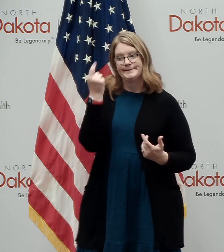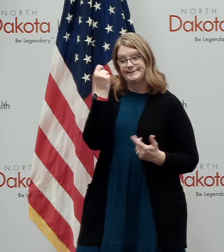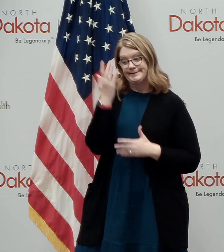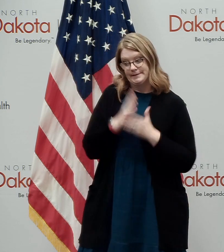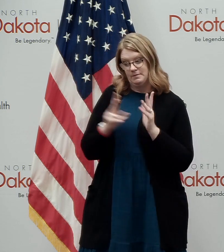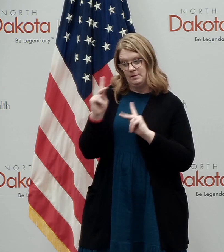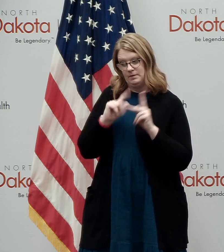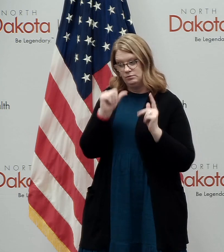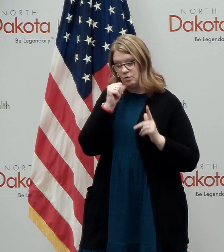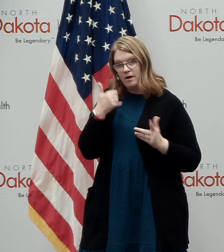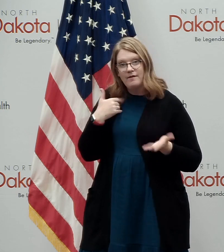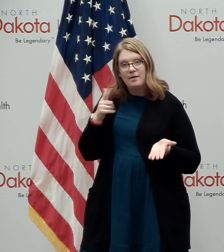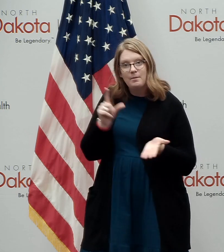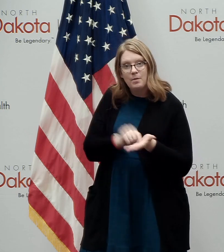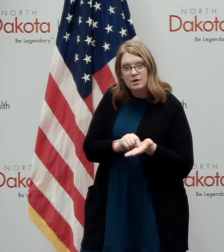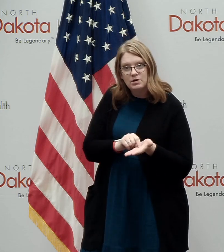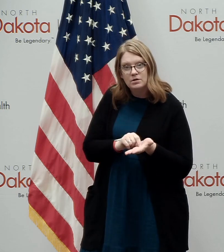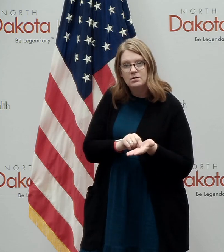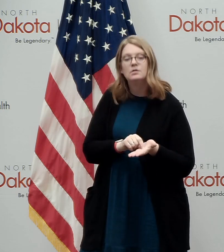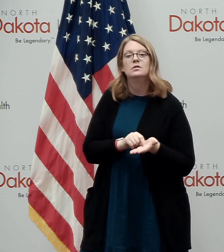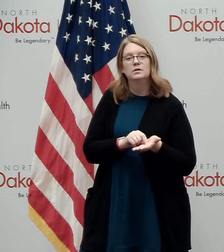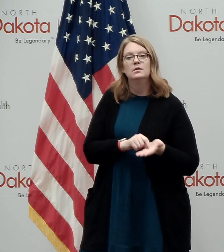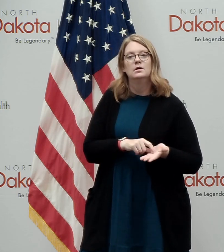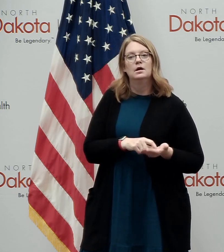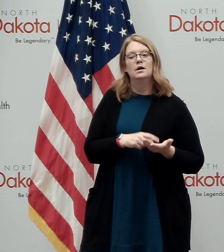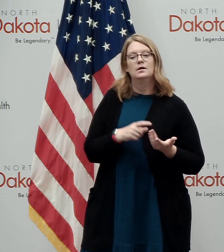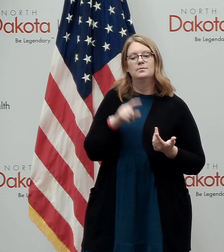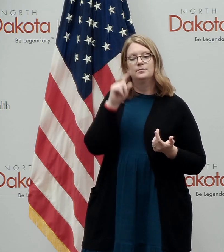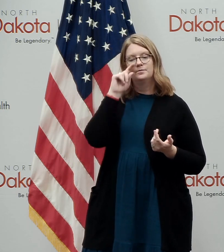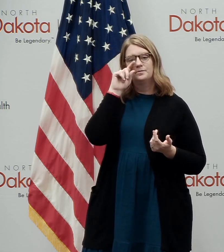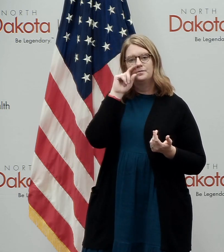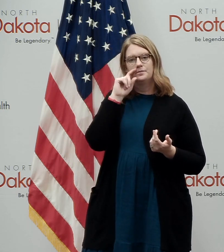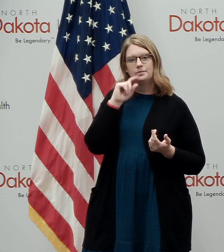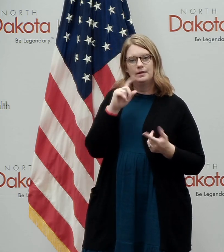so in that situation, we'd ask that they